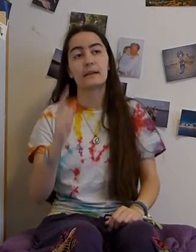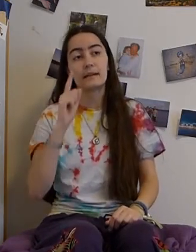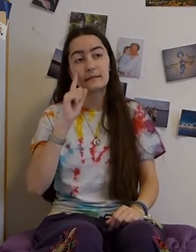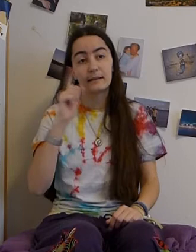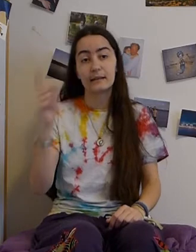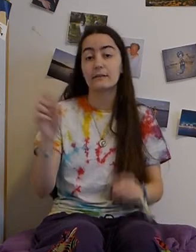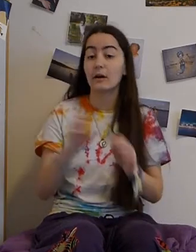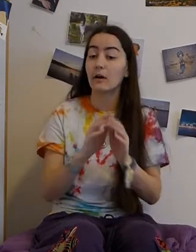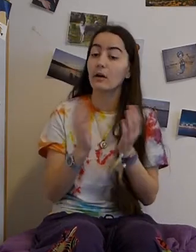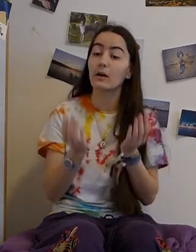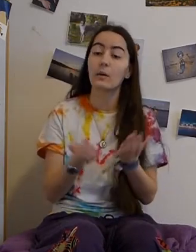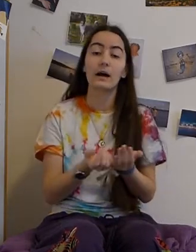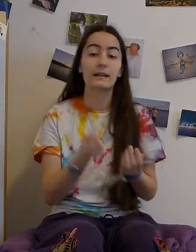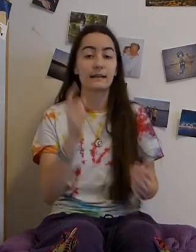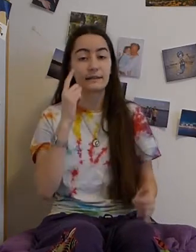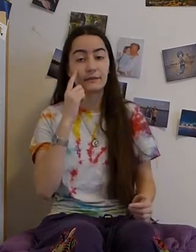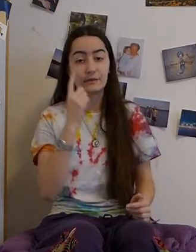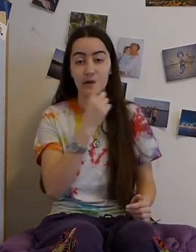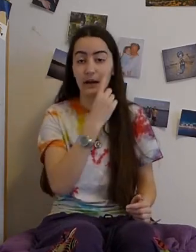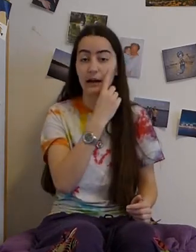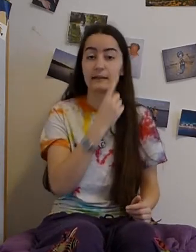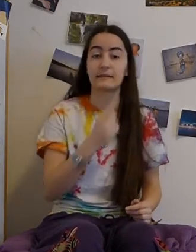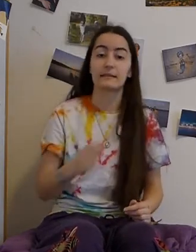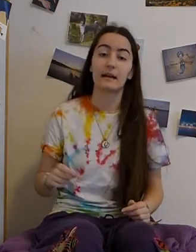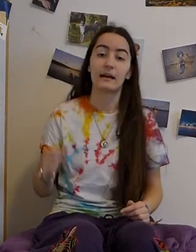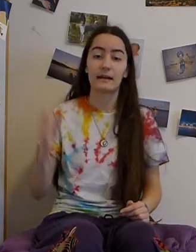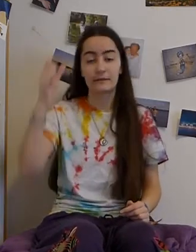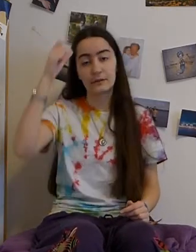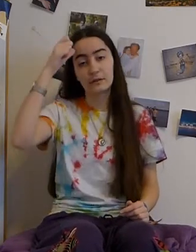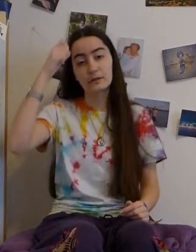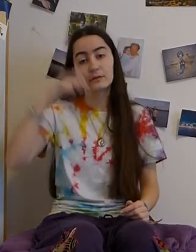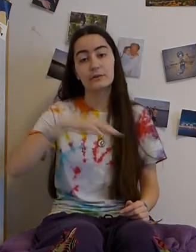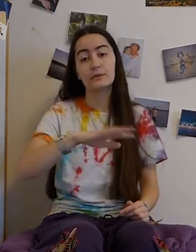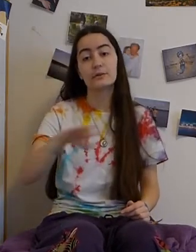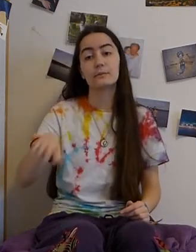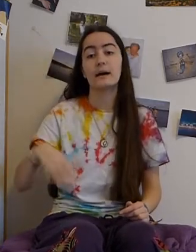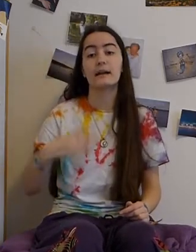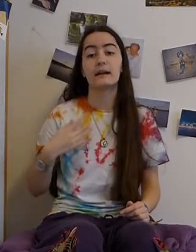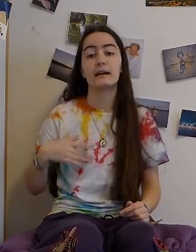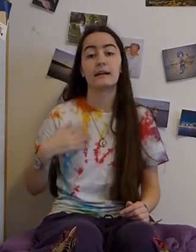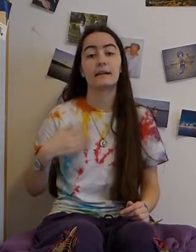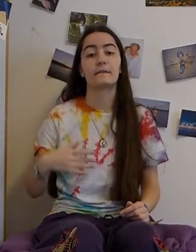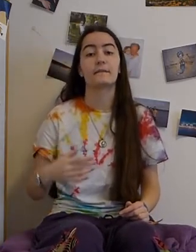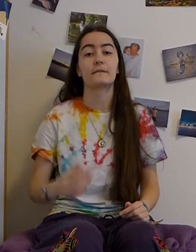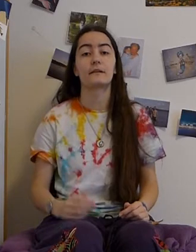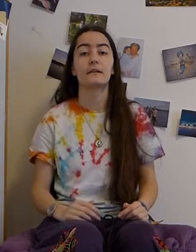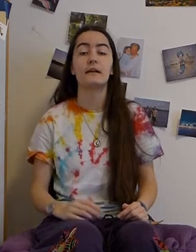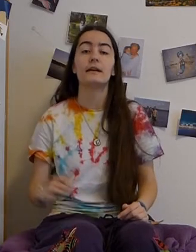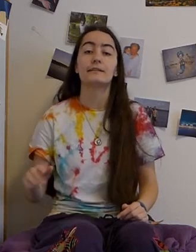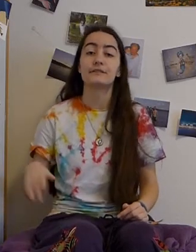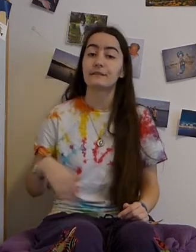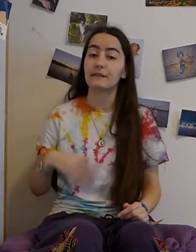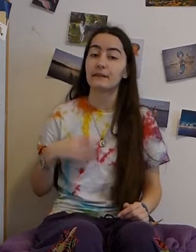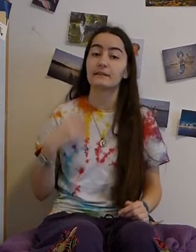I see the whole world in your eyes, it's like I've known you all my life. It just feels